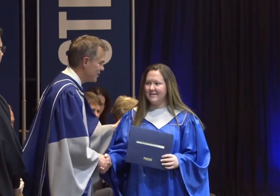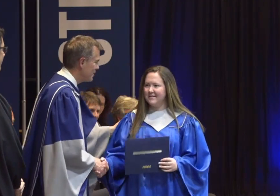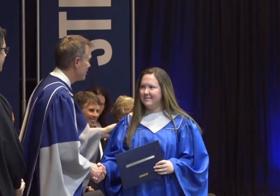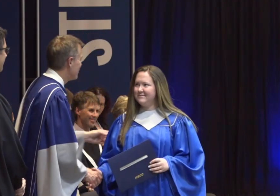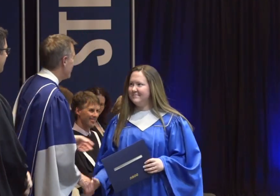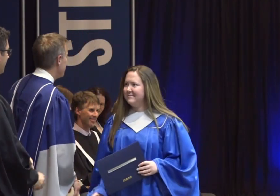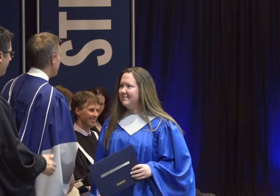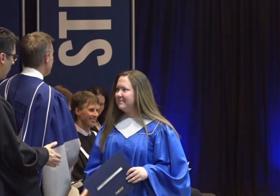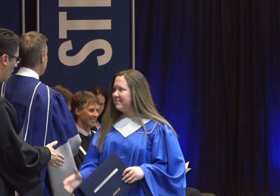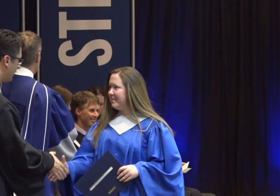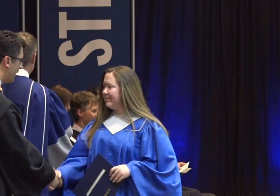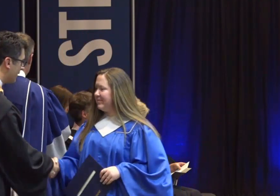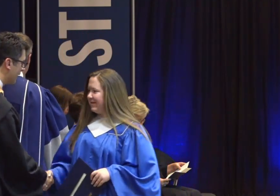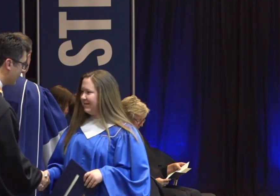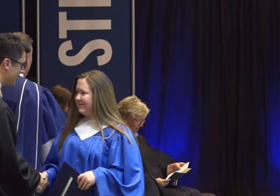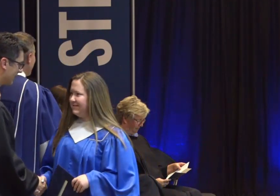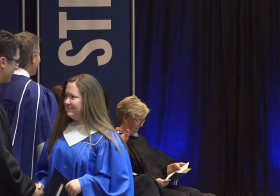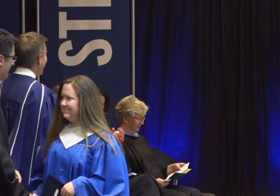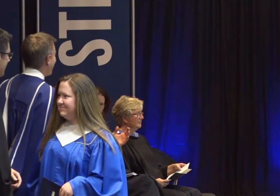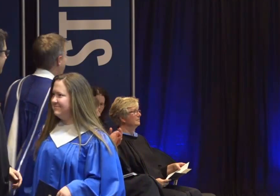Stephanie Martin, honors.